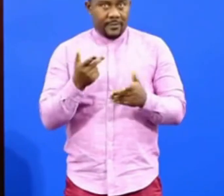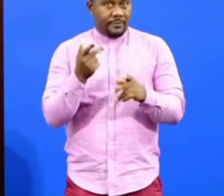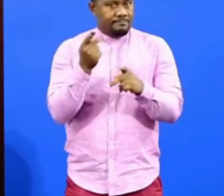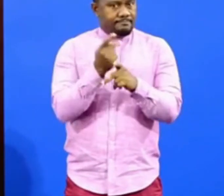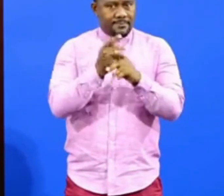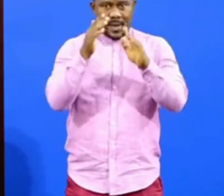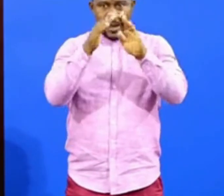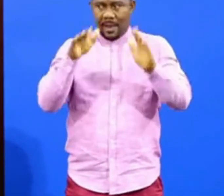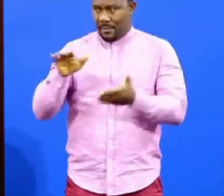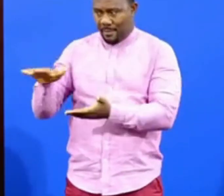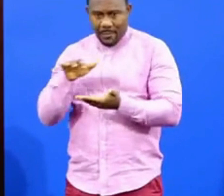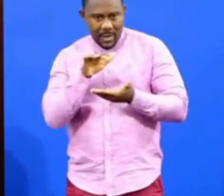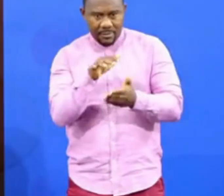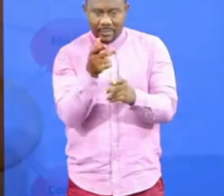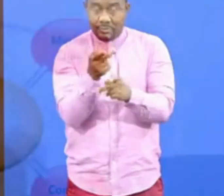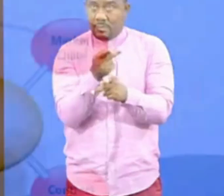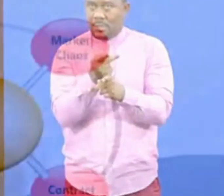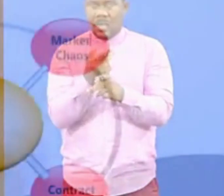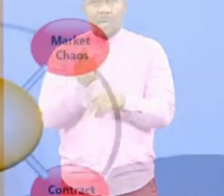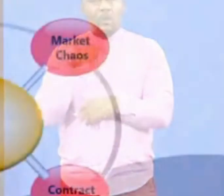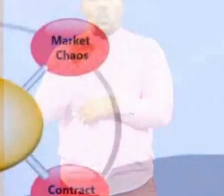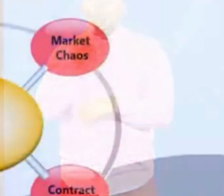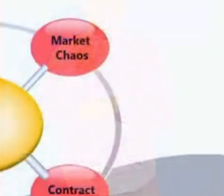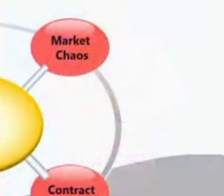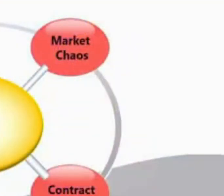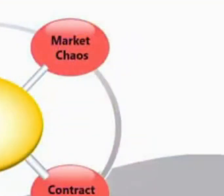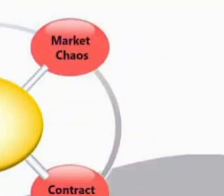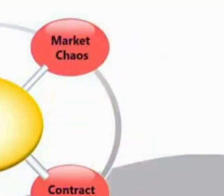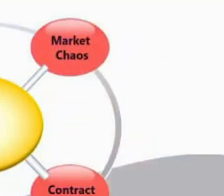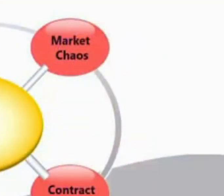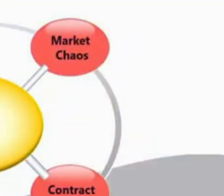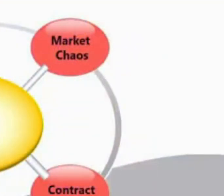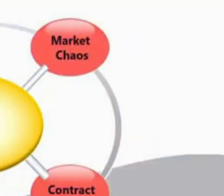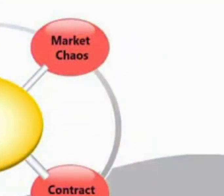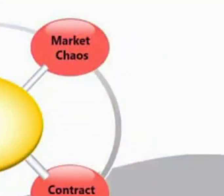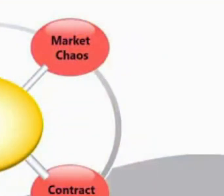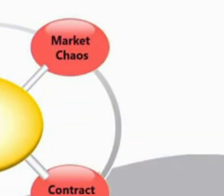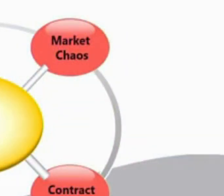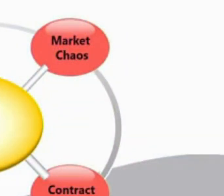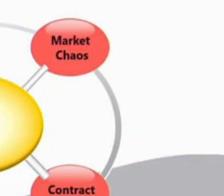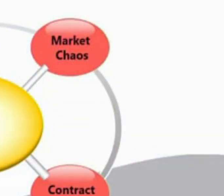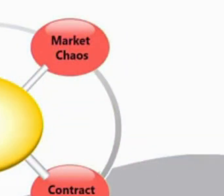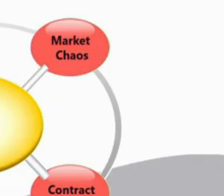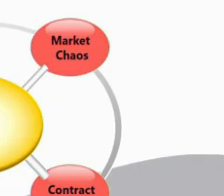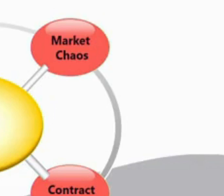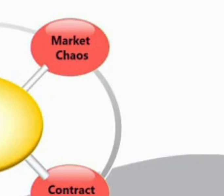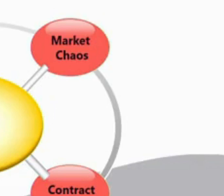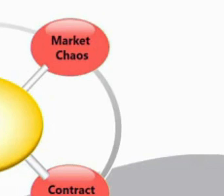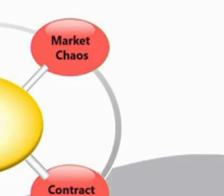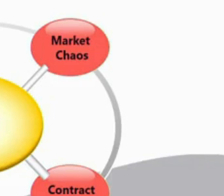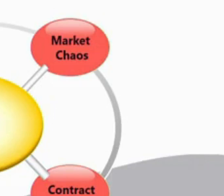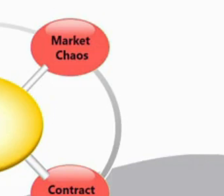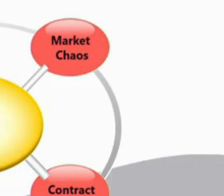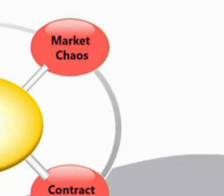poor storage. There's a maximum 1.5% loss, and that's just due to weight. It means that 40% of the goods you had before, which